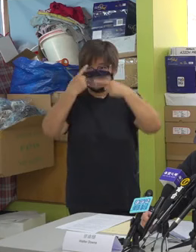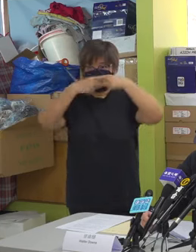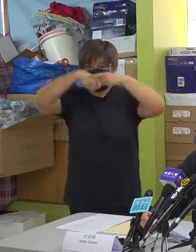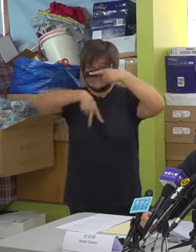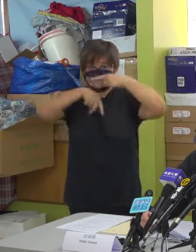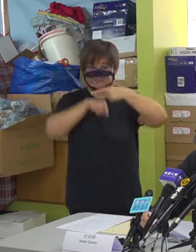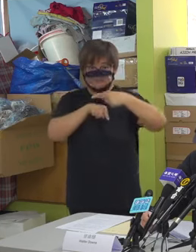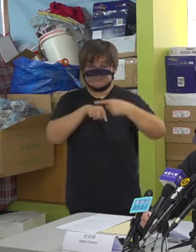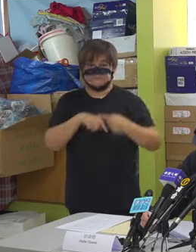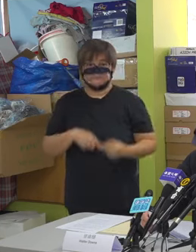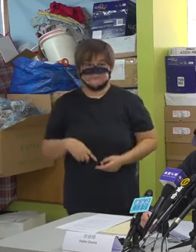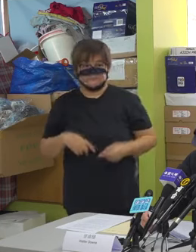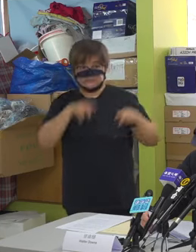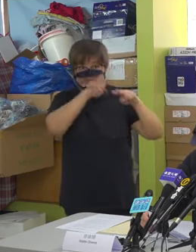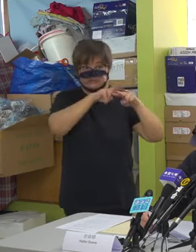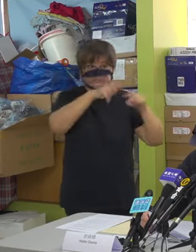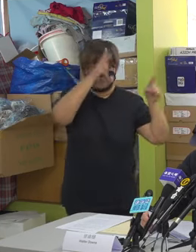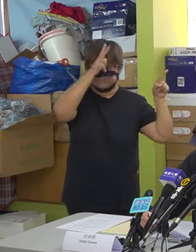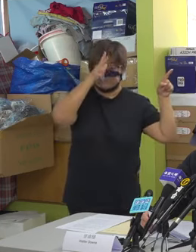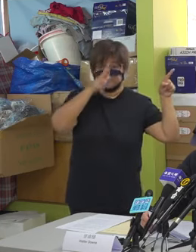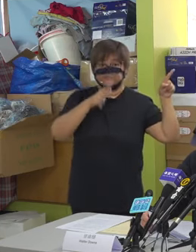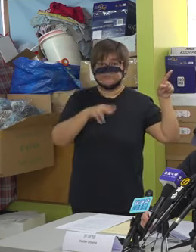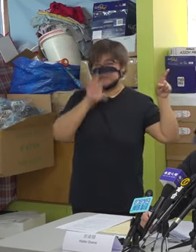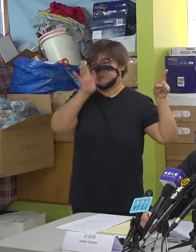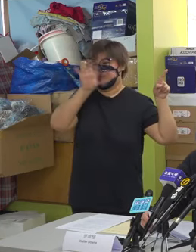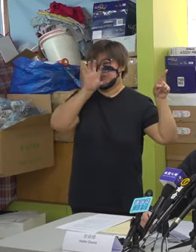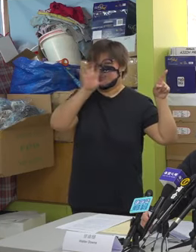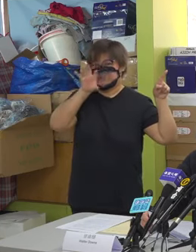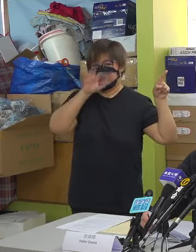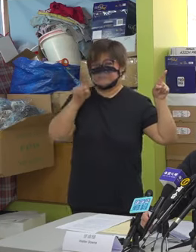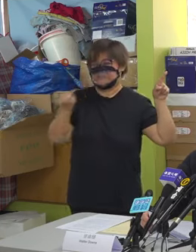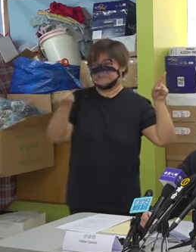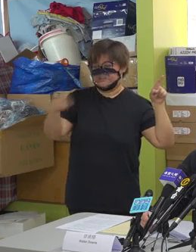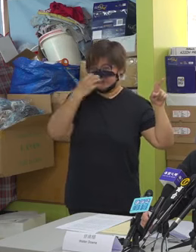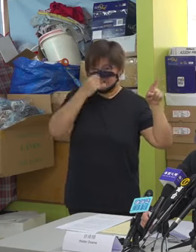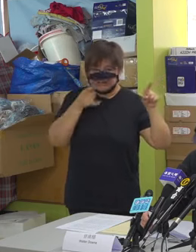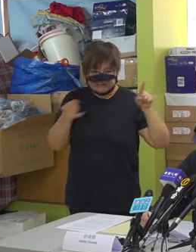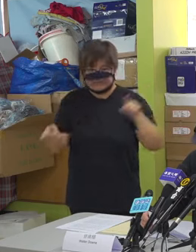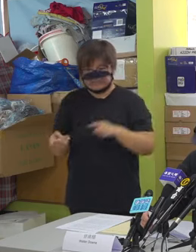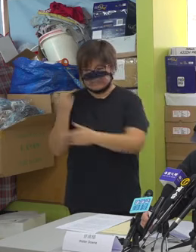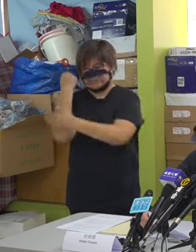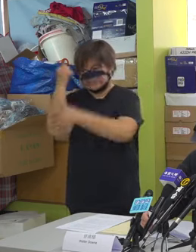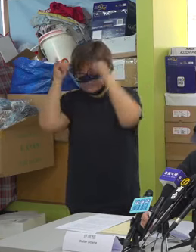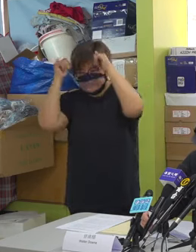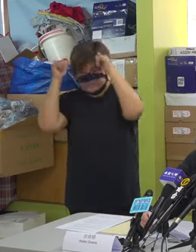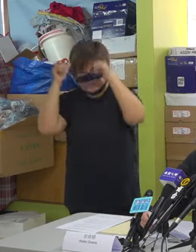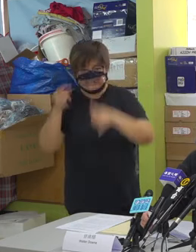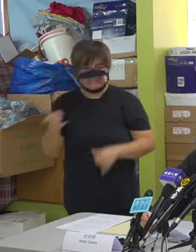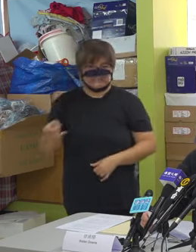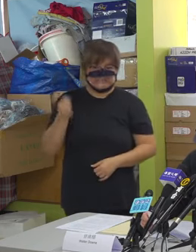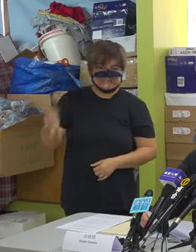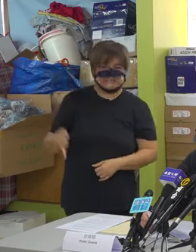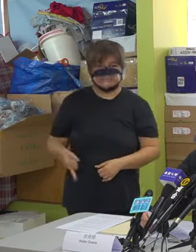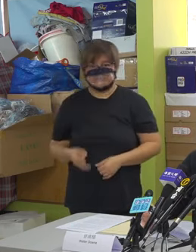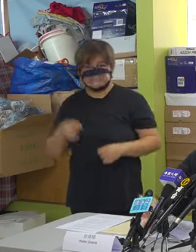discourse, as demonstrable in its repeated use of terms such as color revolutions and the presence of foreign forces,